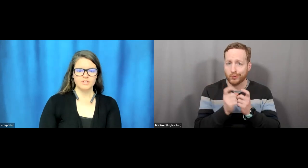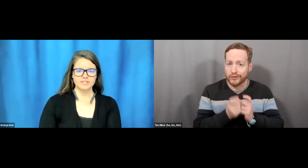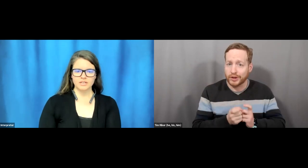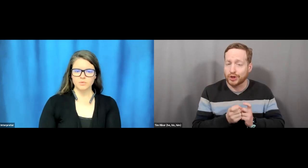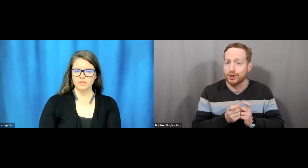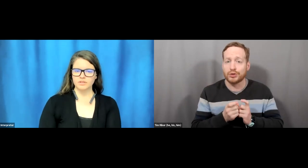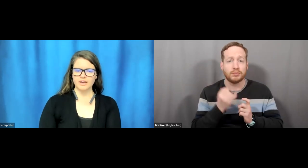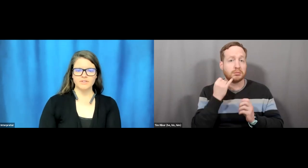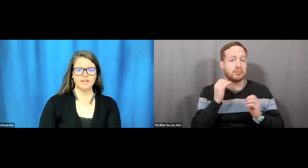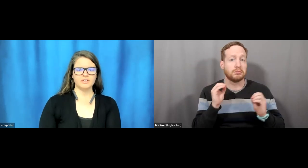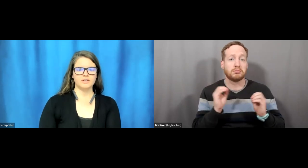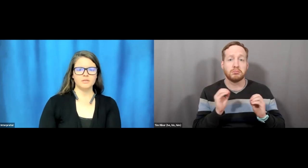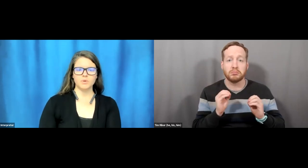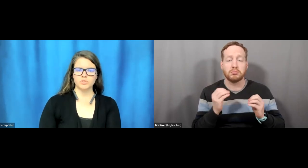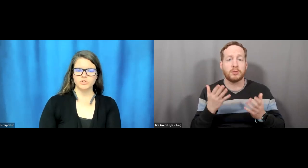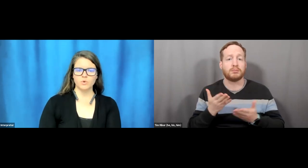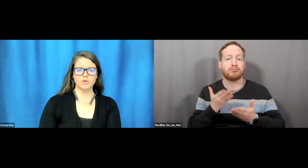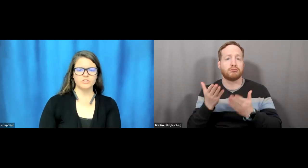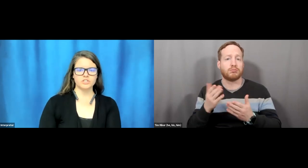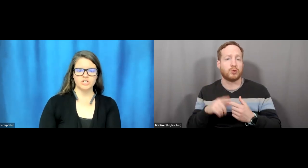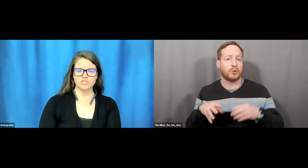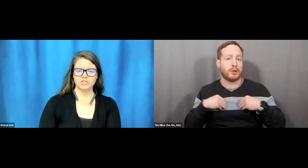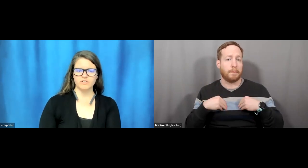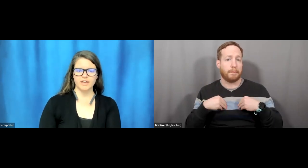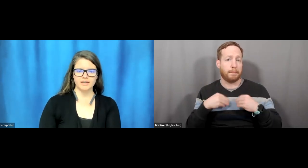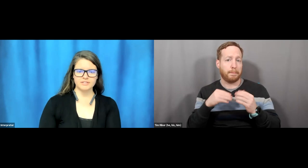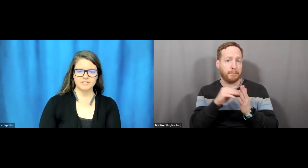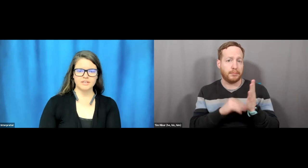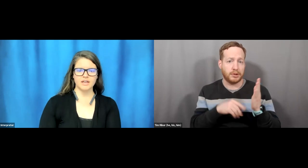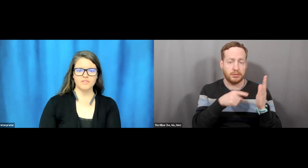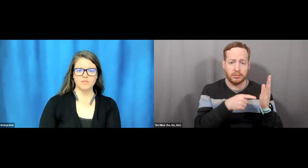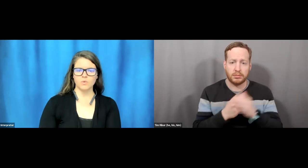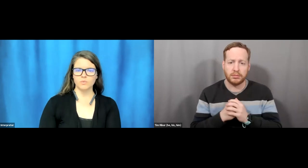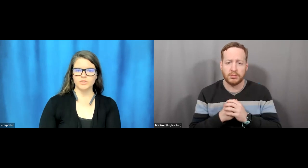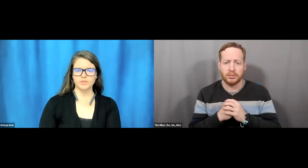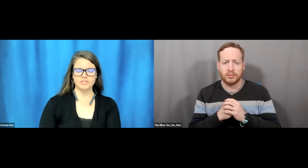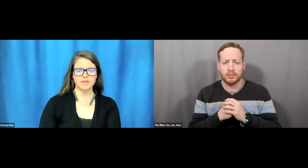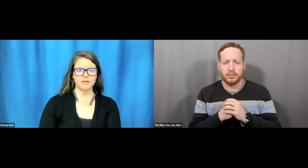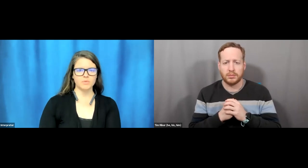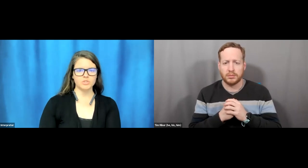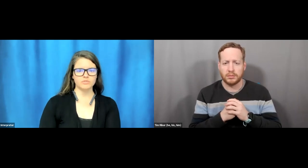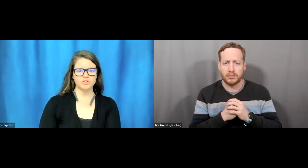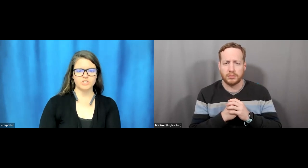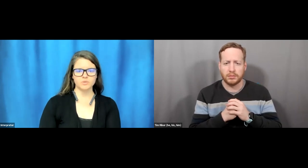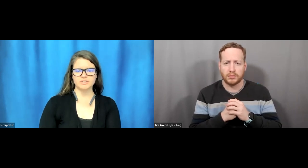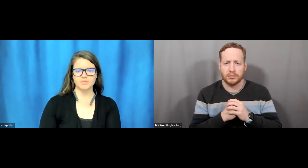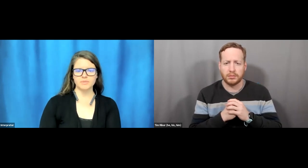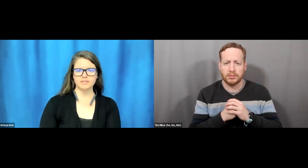Does anyone have any motion or suggestion of edits, and or would you like to make a motion for us to accept the minutes?